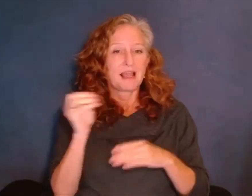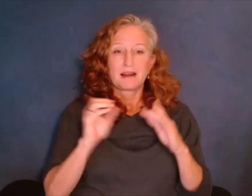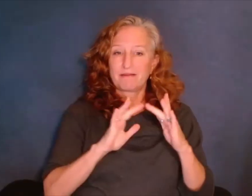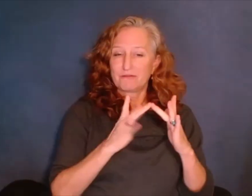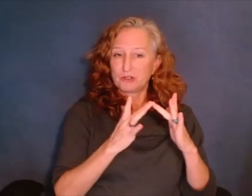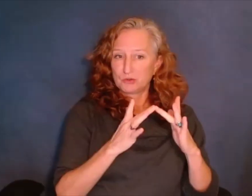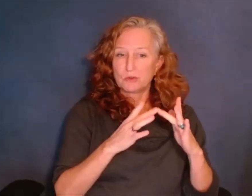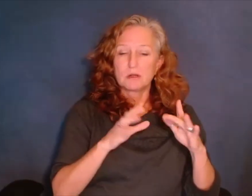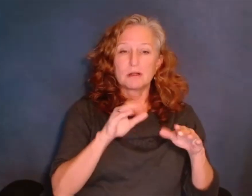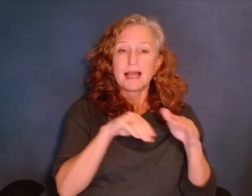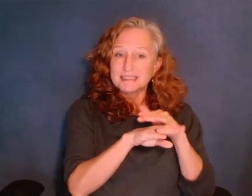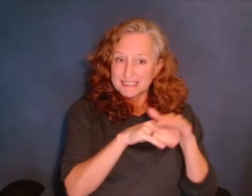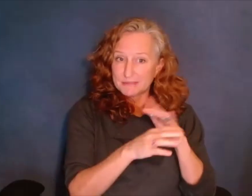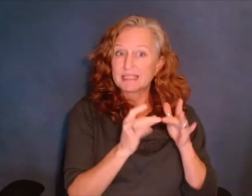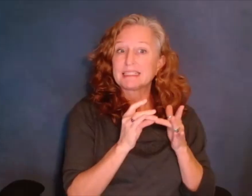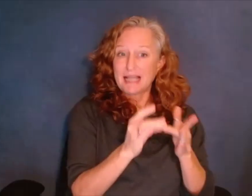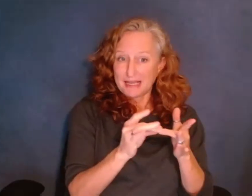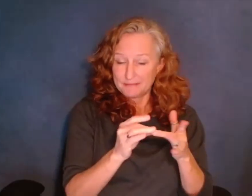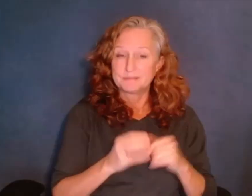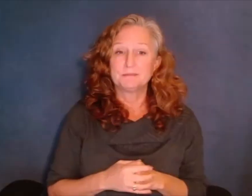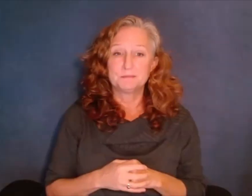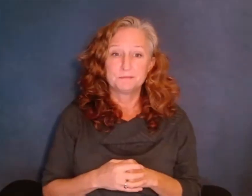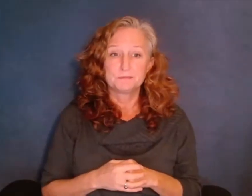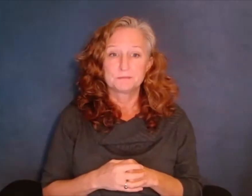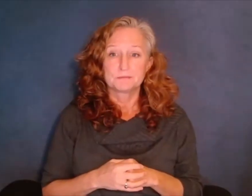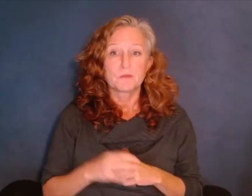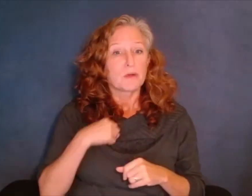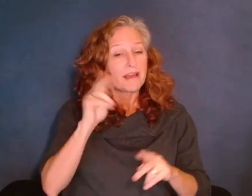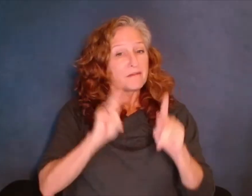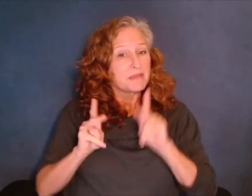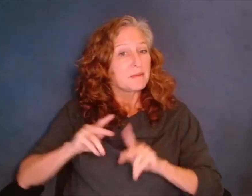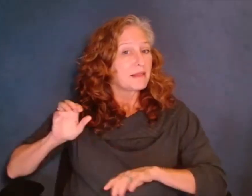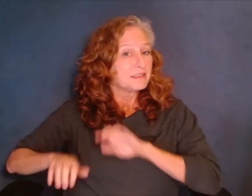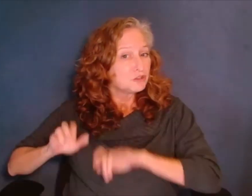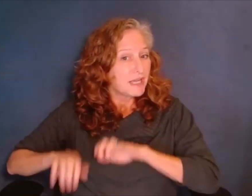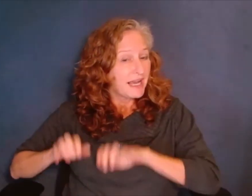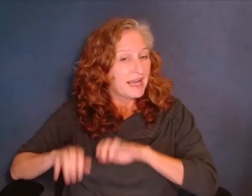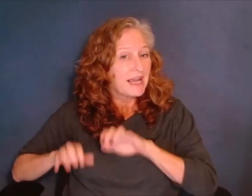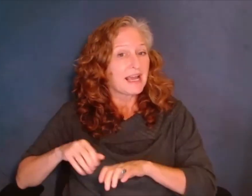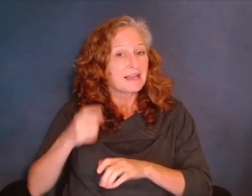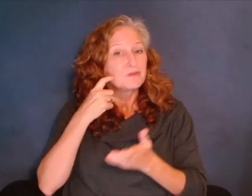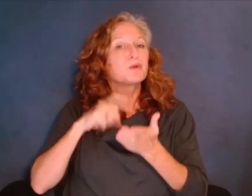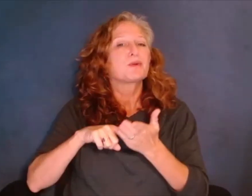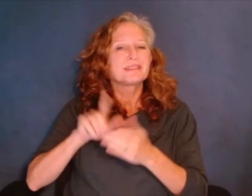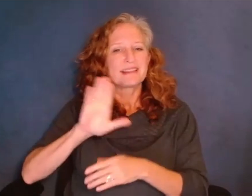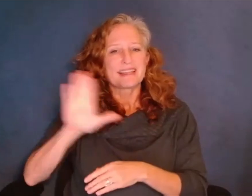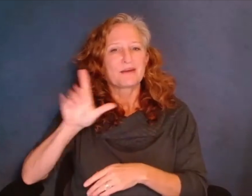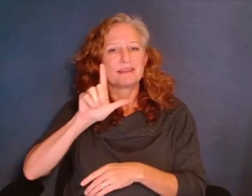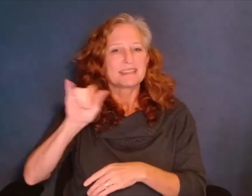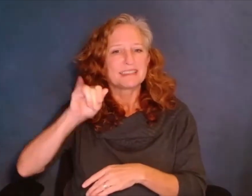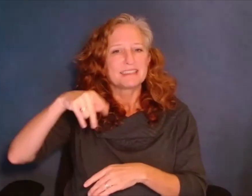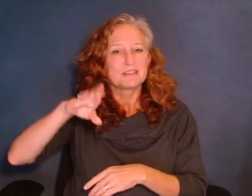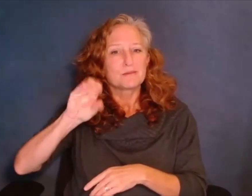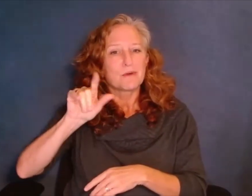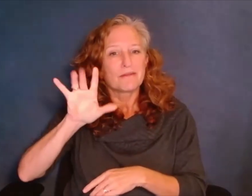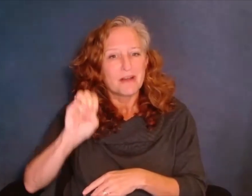tech goes for actual video creation, here at NDI, I actually love to use Canva's built-in video